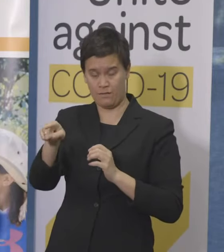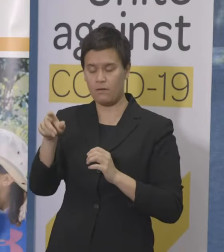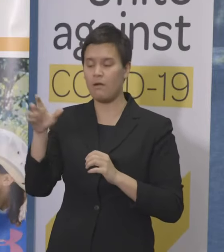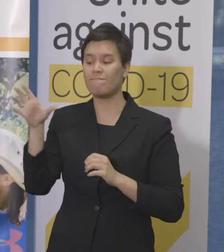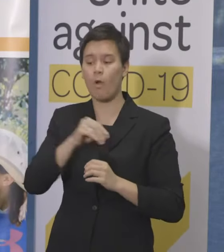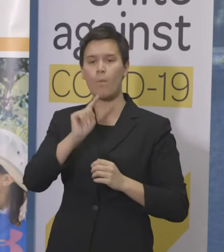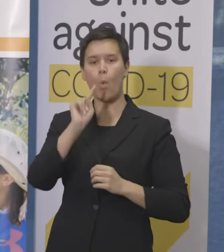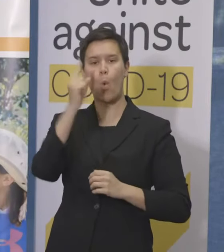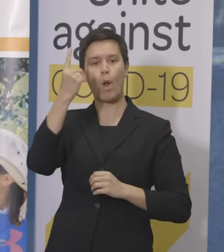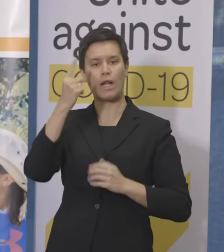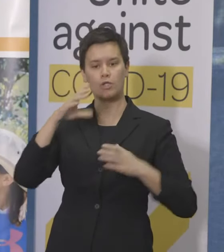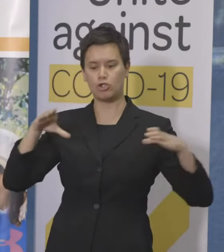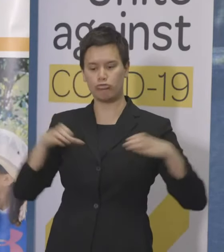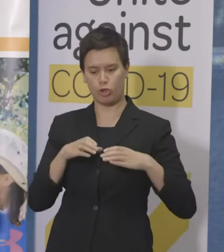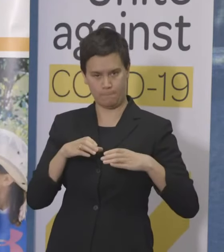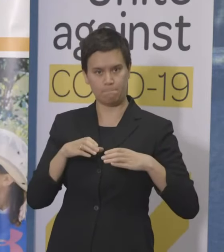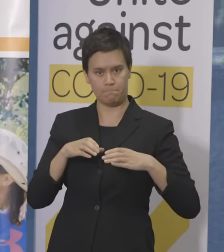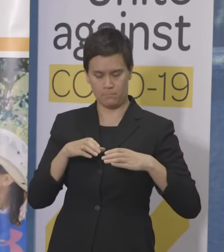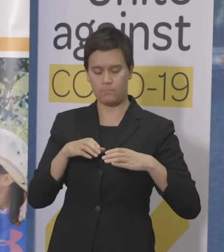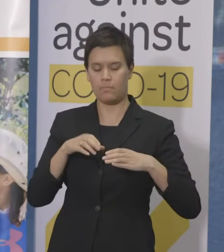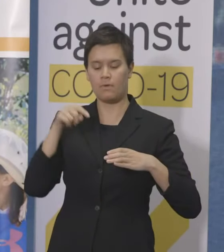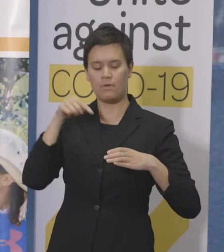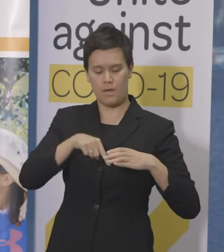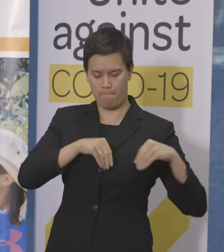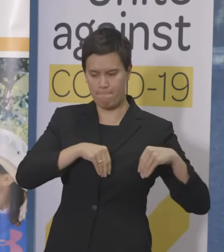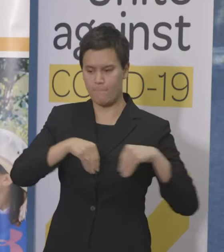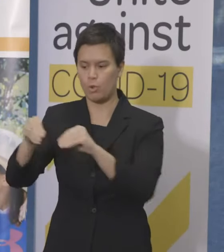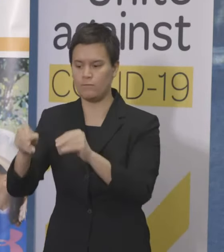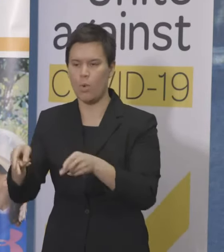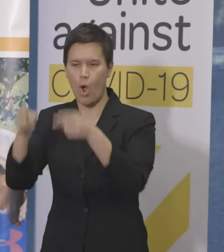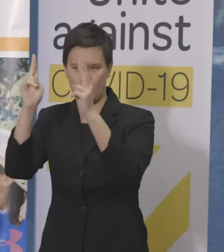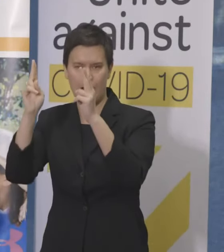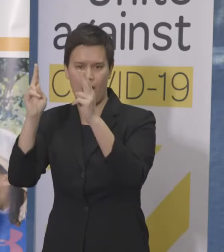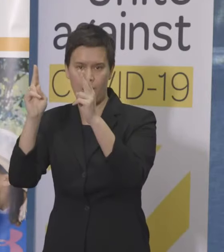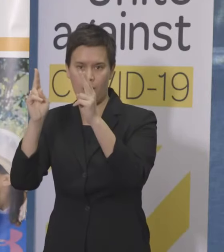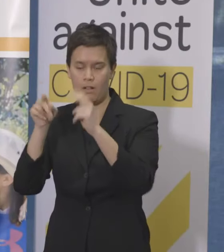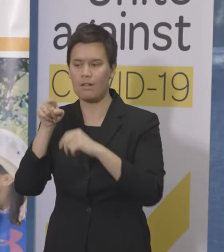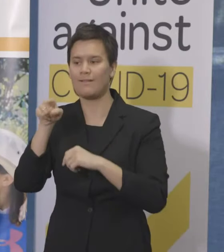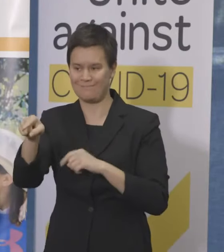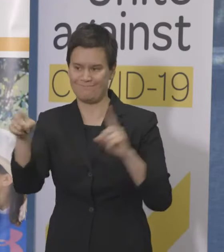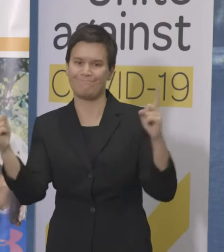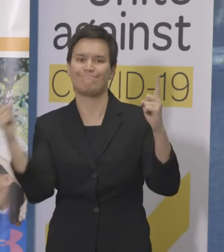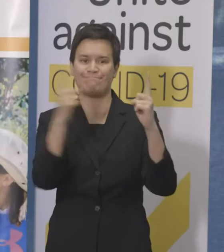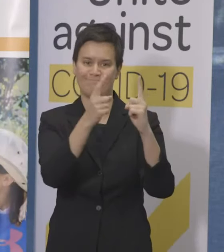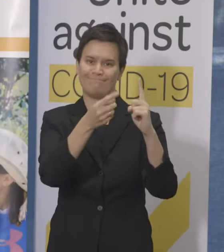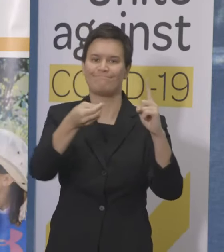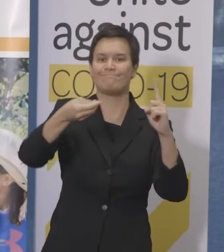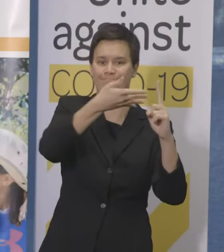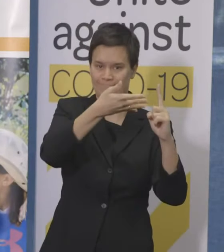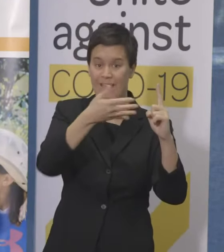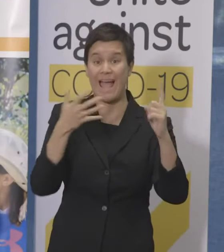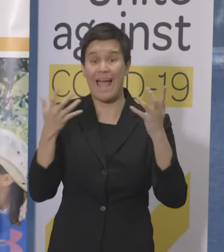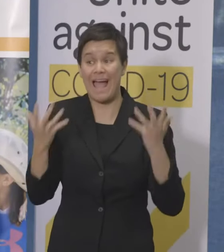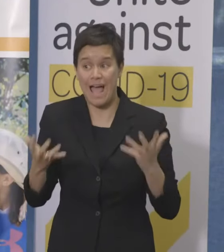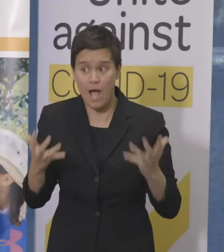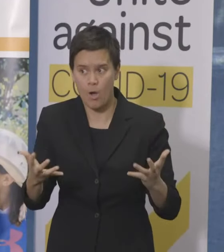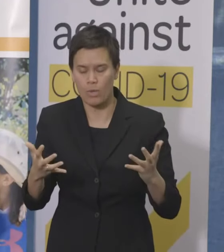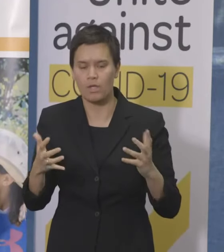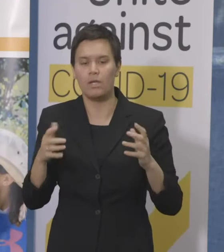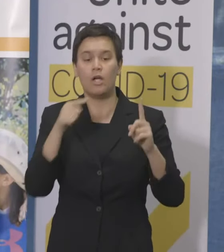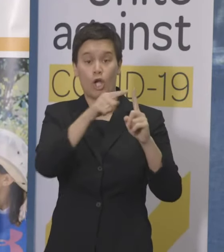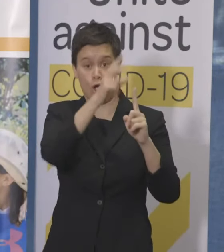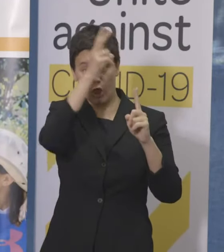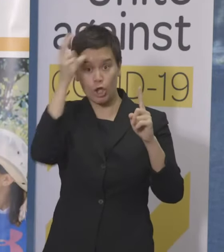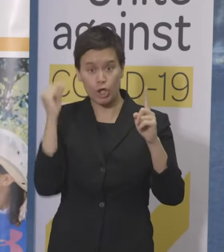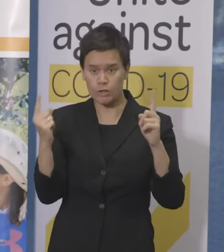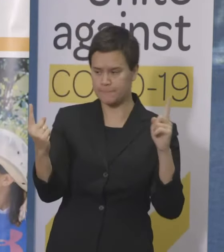community cases who was being cared for in the quarantine facility, whose condition required assessment